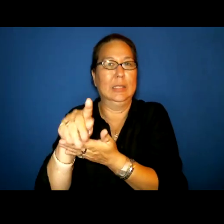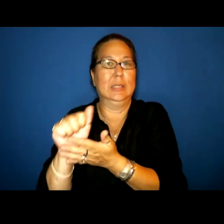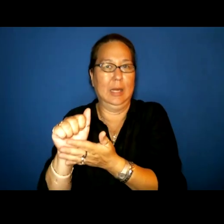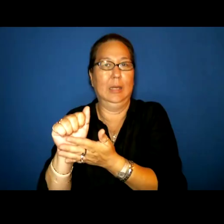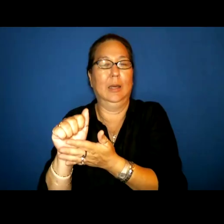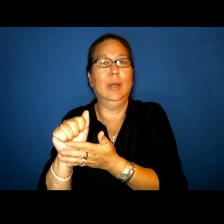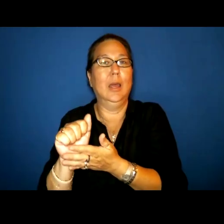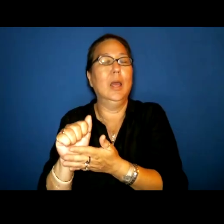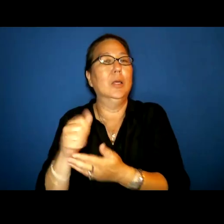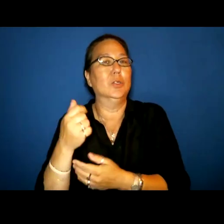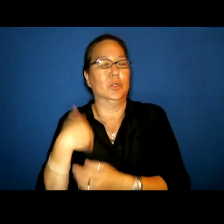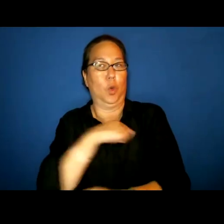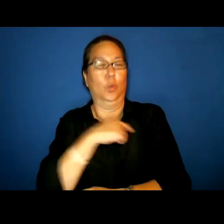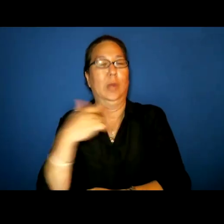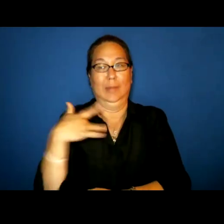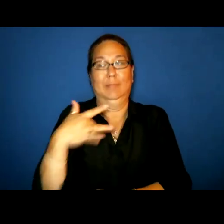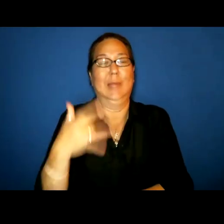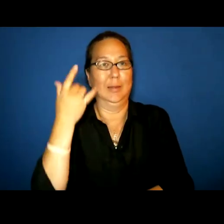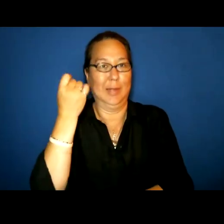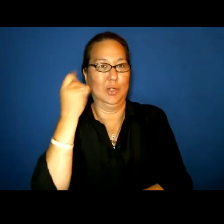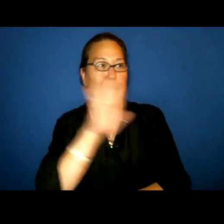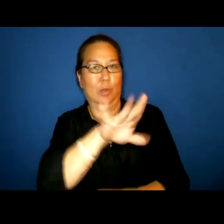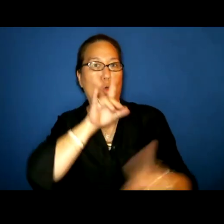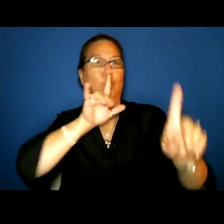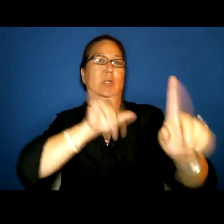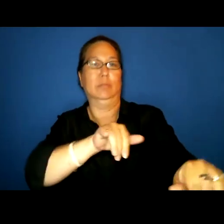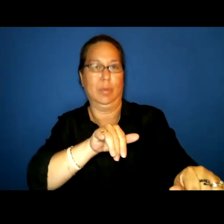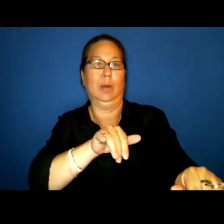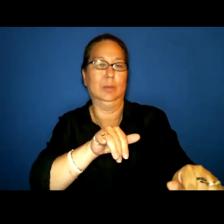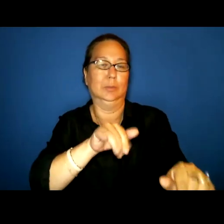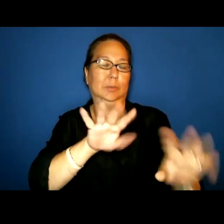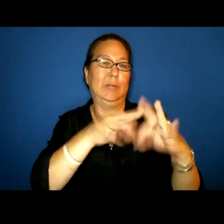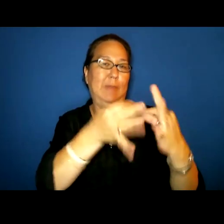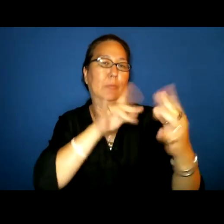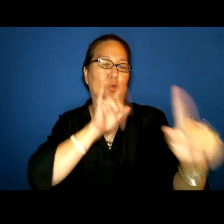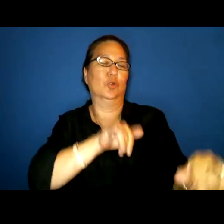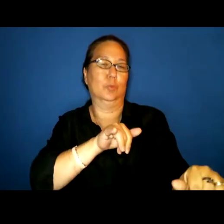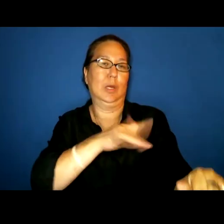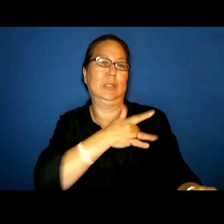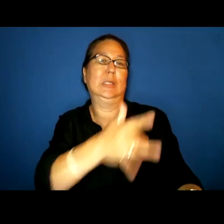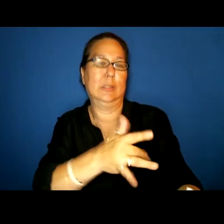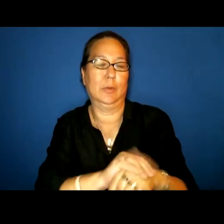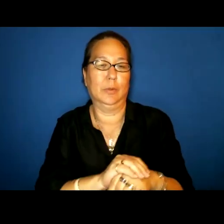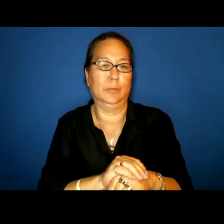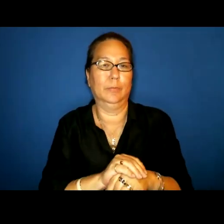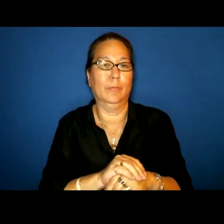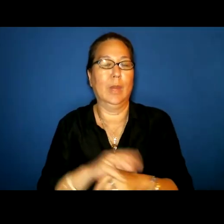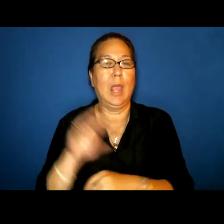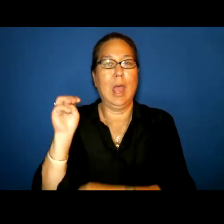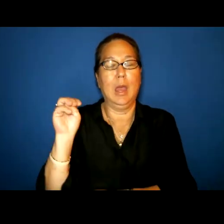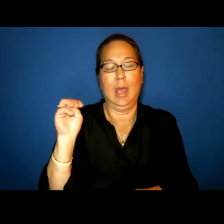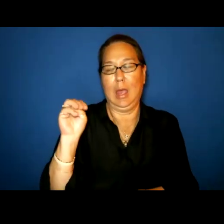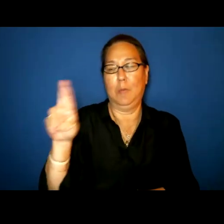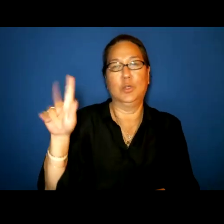most families. Thank you for the update. You're welcome. Yeah, I have a follow-up question. Yes, sir.